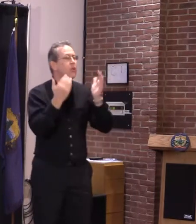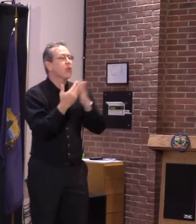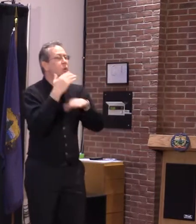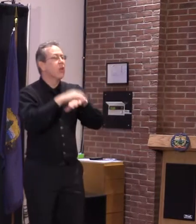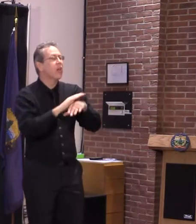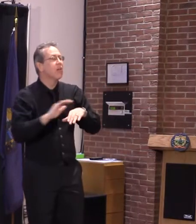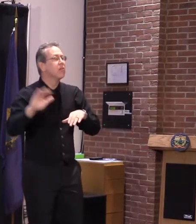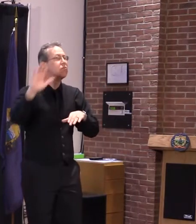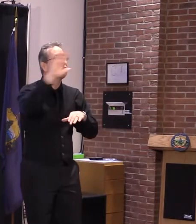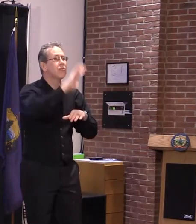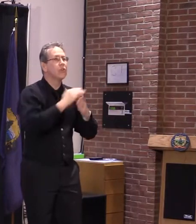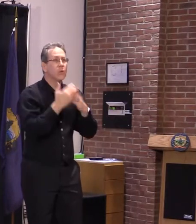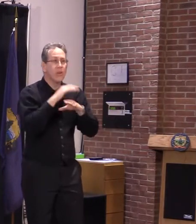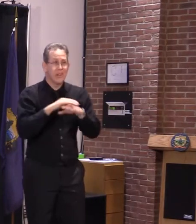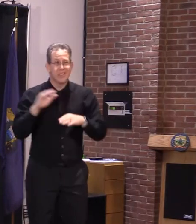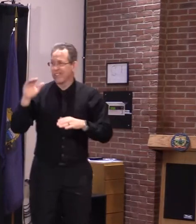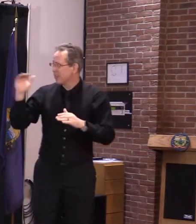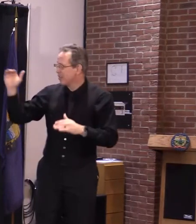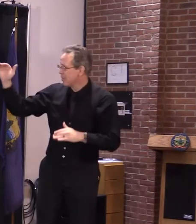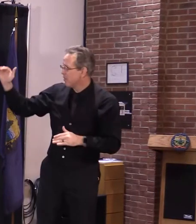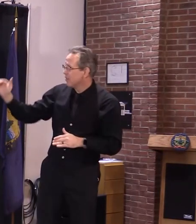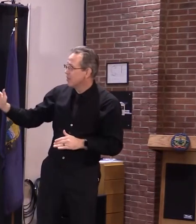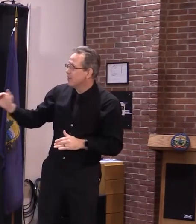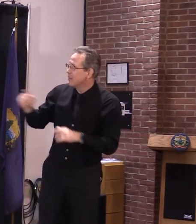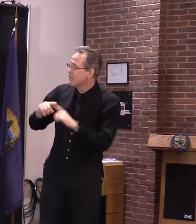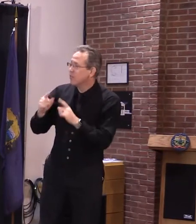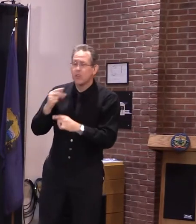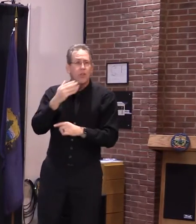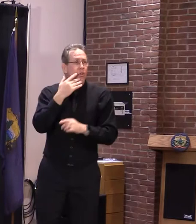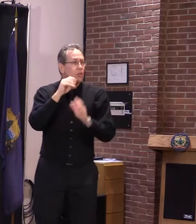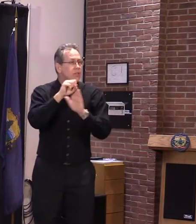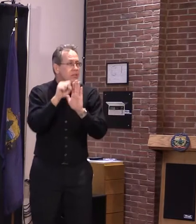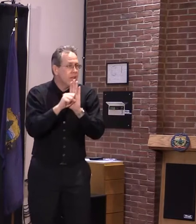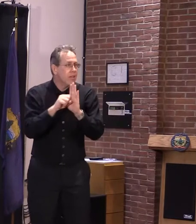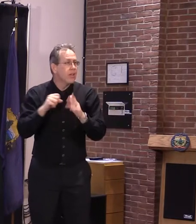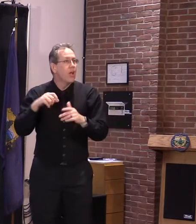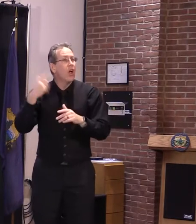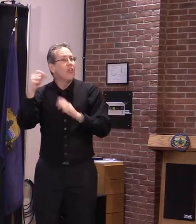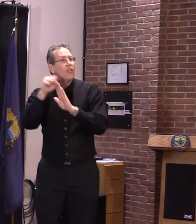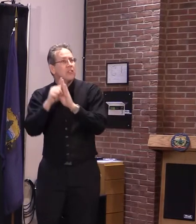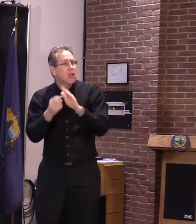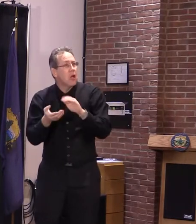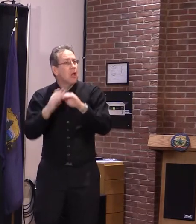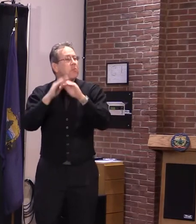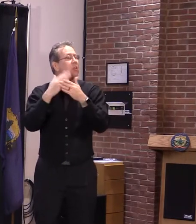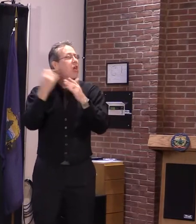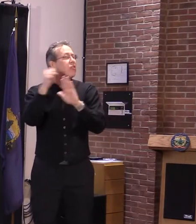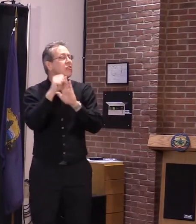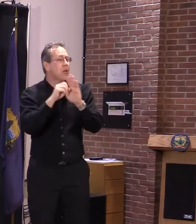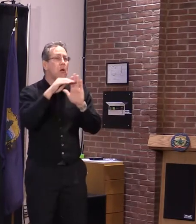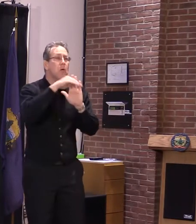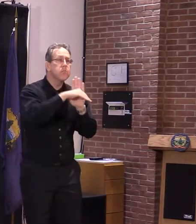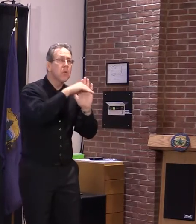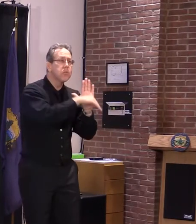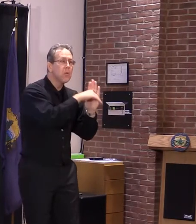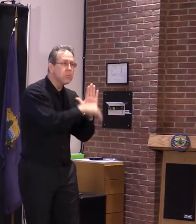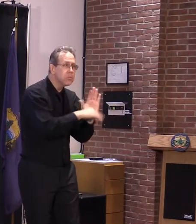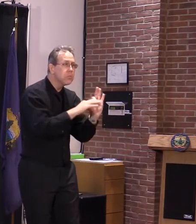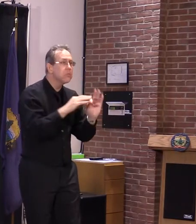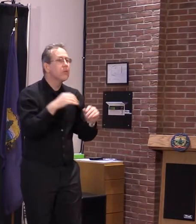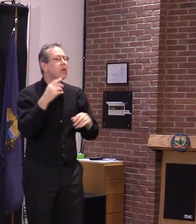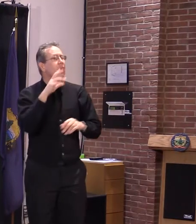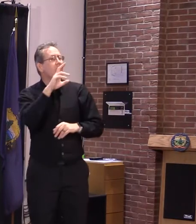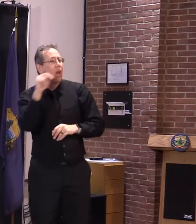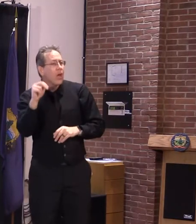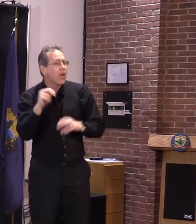fall over the next week. You can start to see some of those other states within the Northeast, New York, Connecticut,